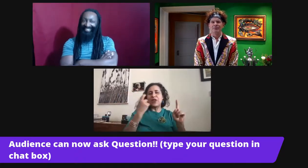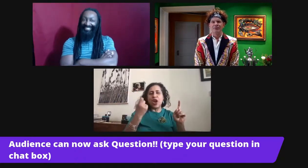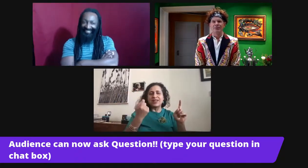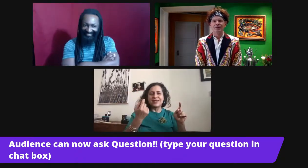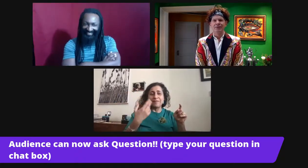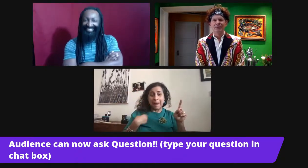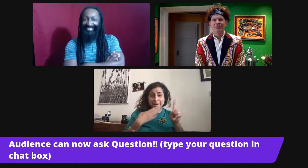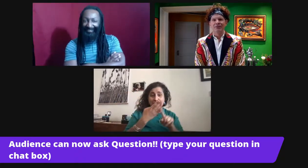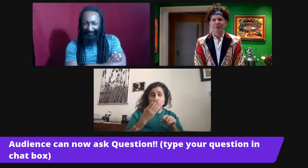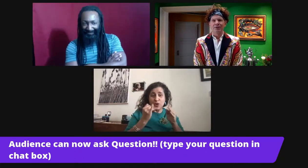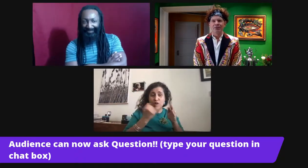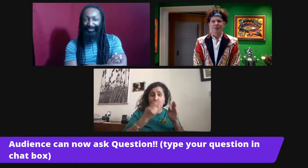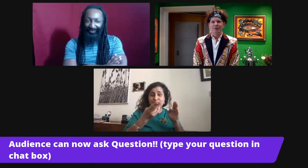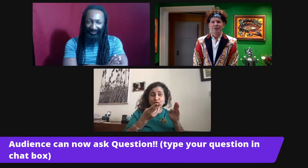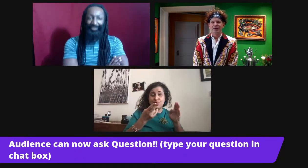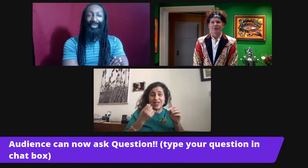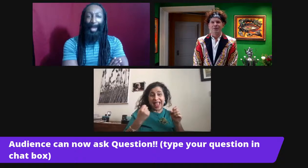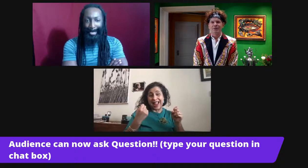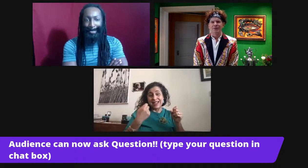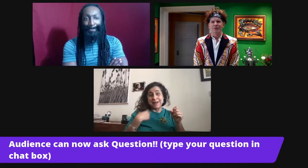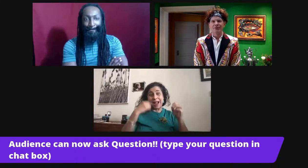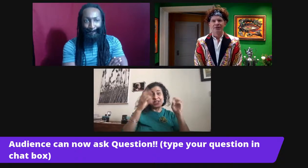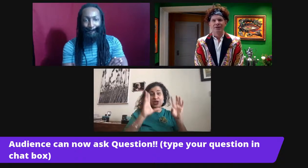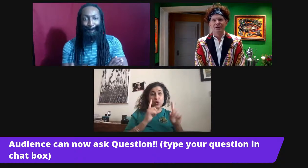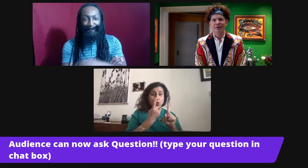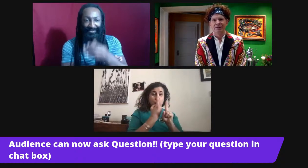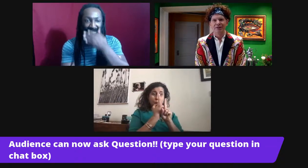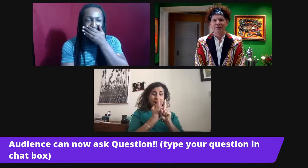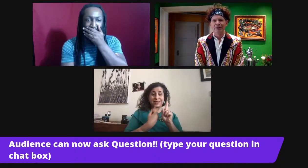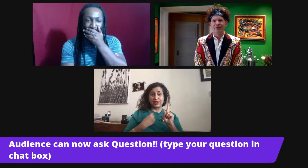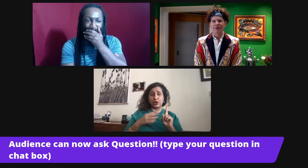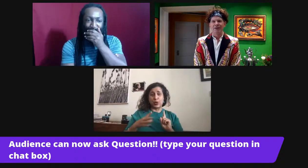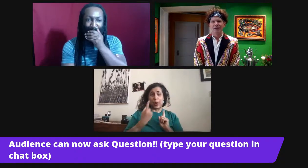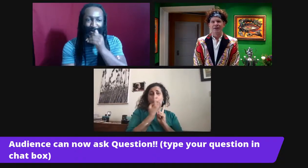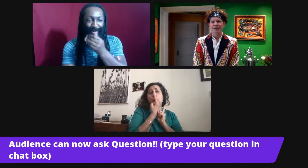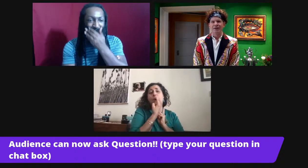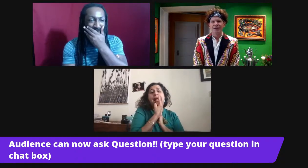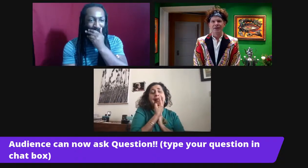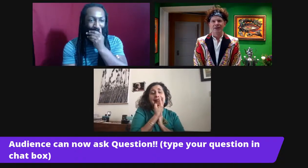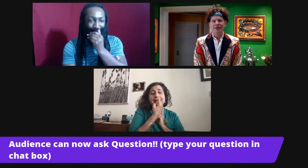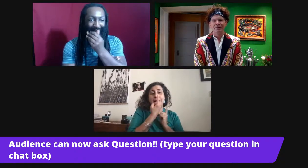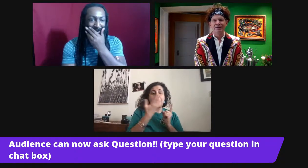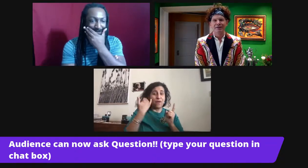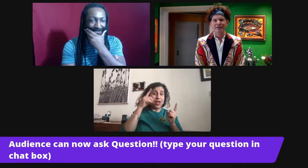2 years, you know, playing and developing my craft.